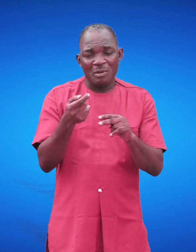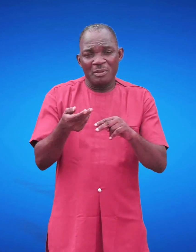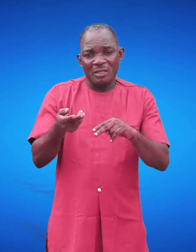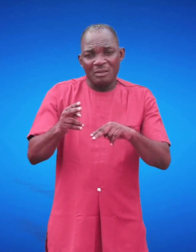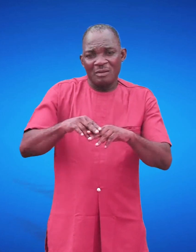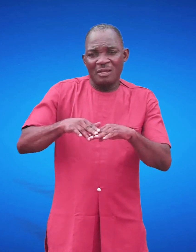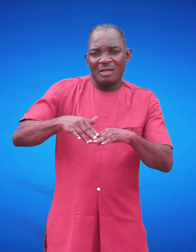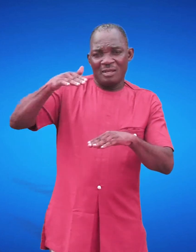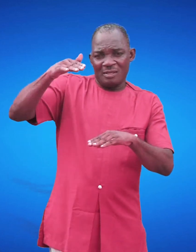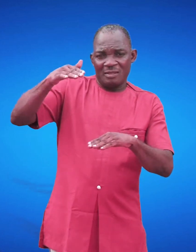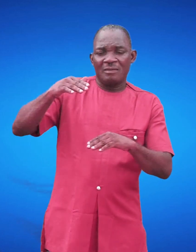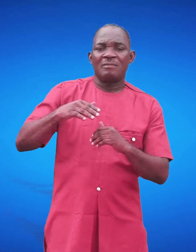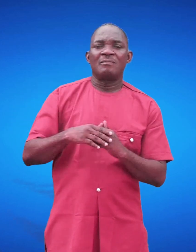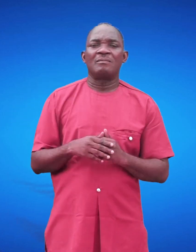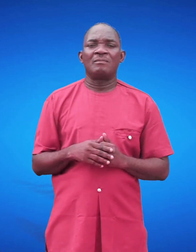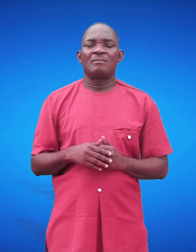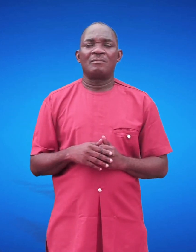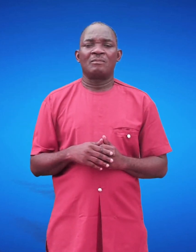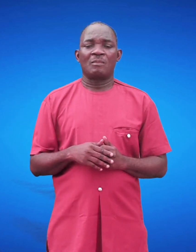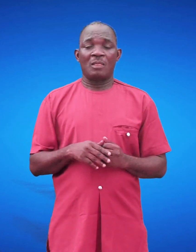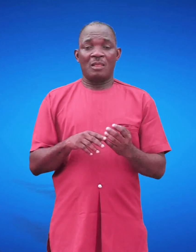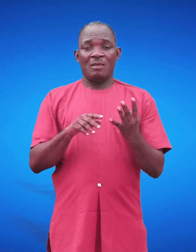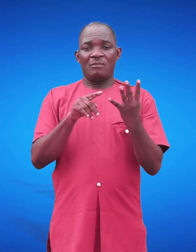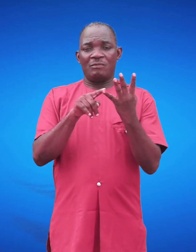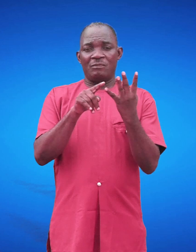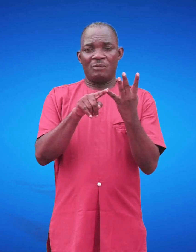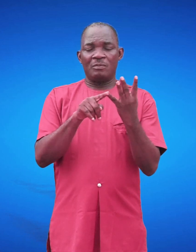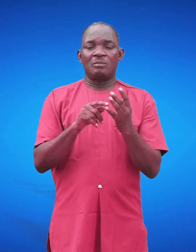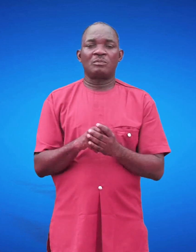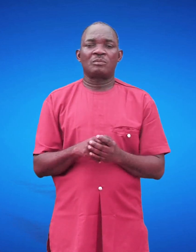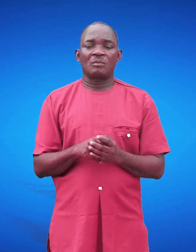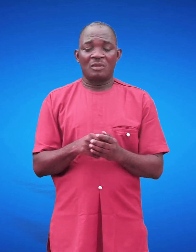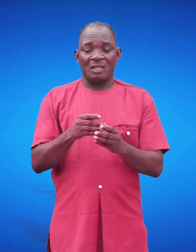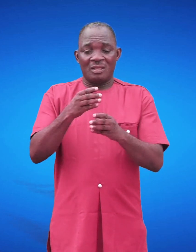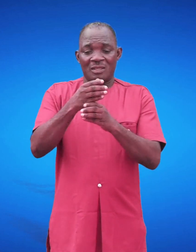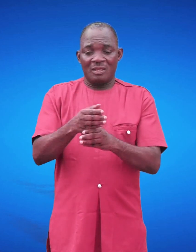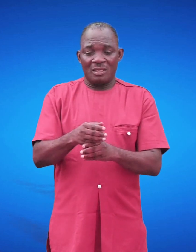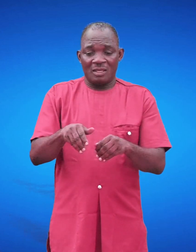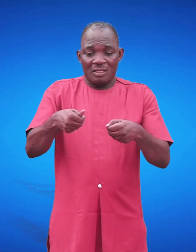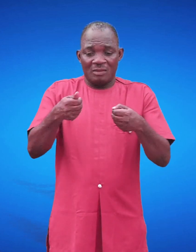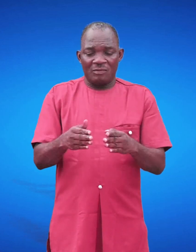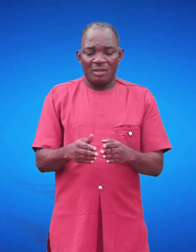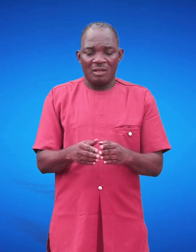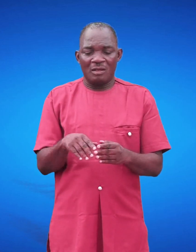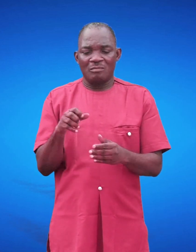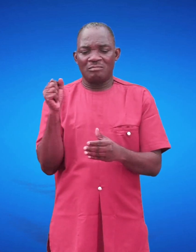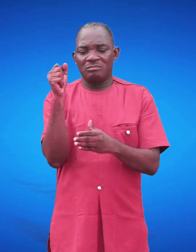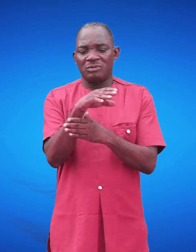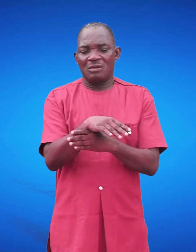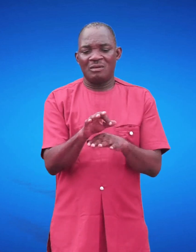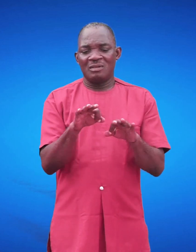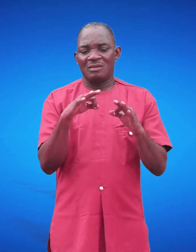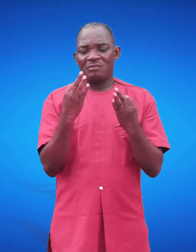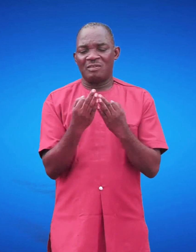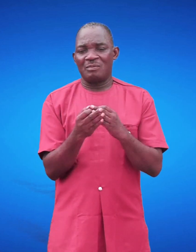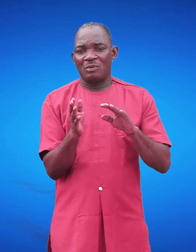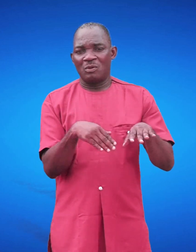increases. 4. A caregiver abandons household or